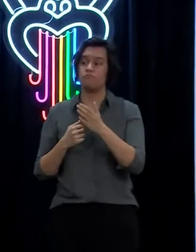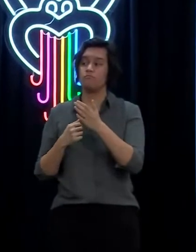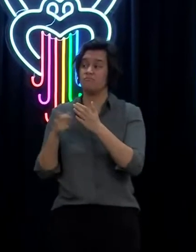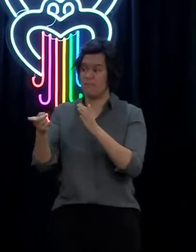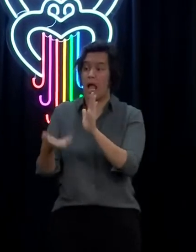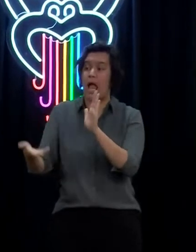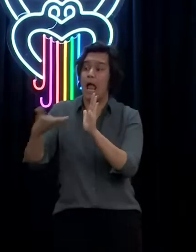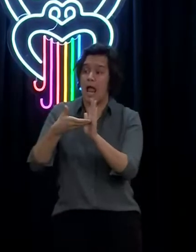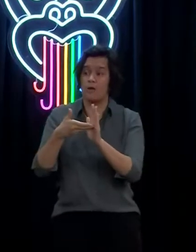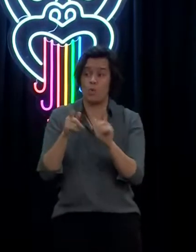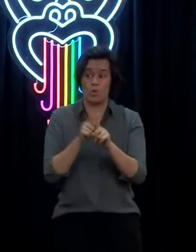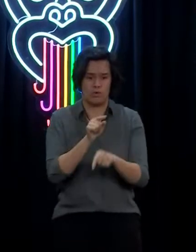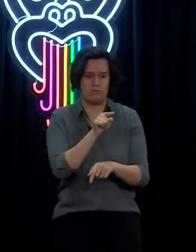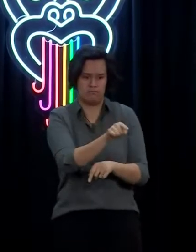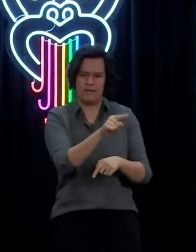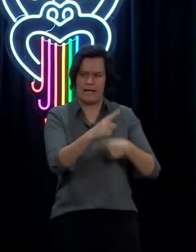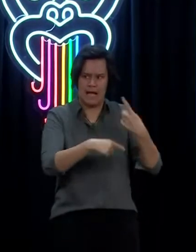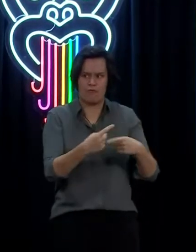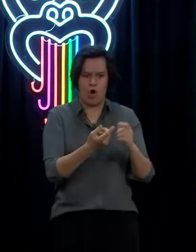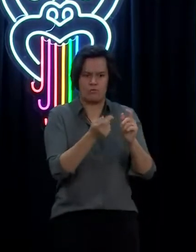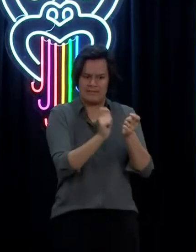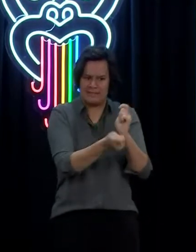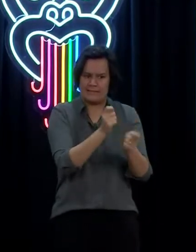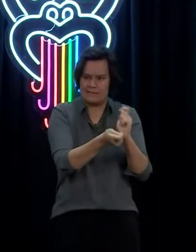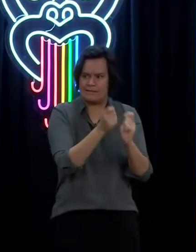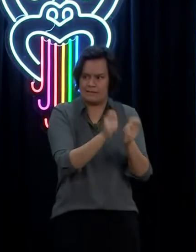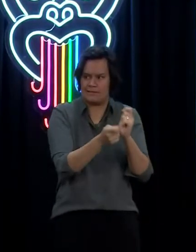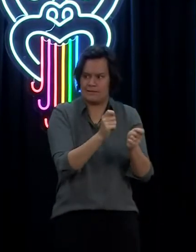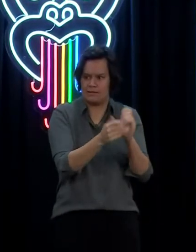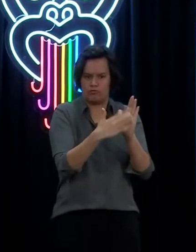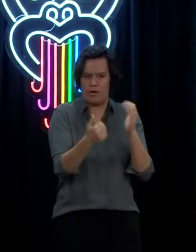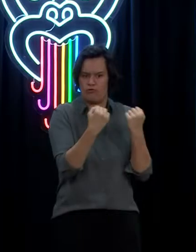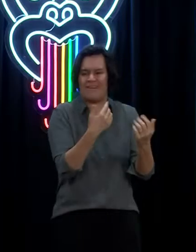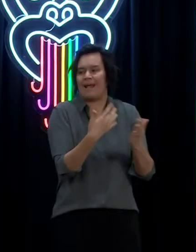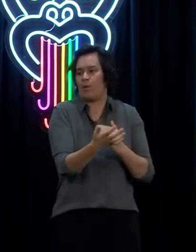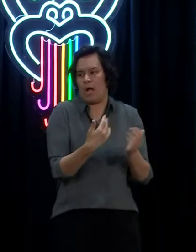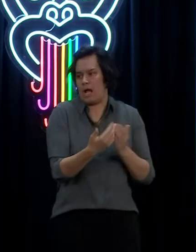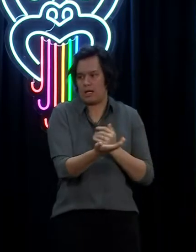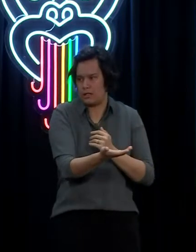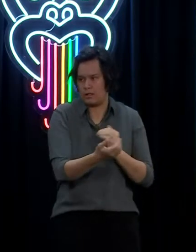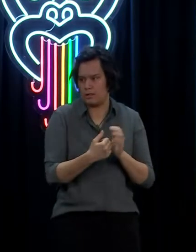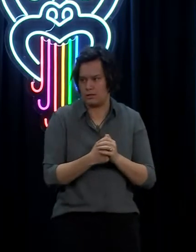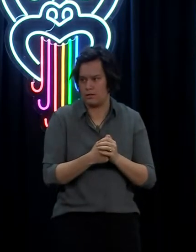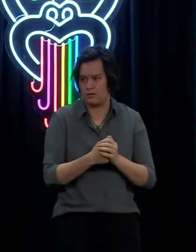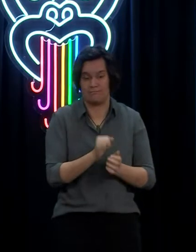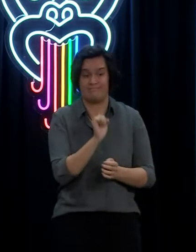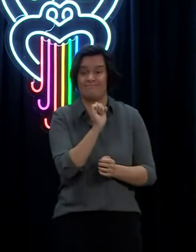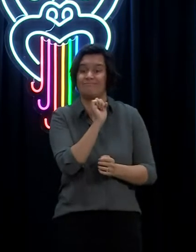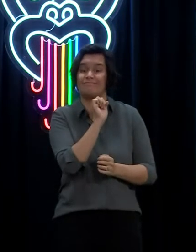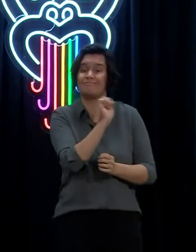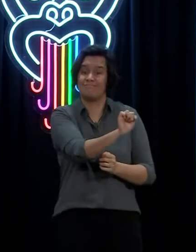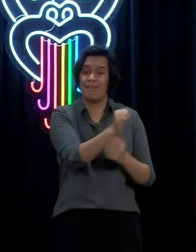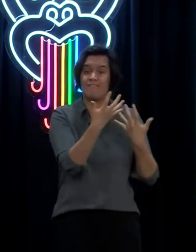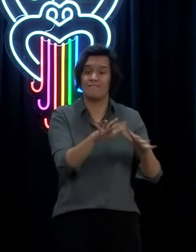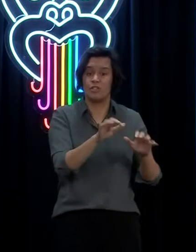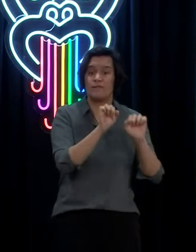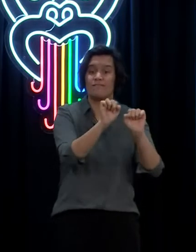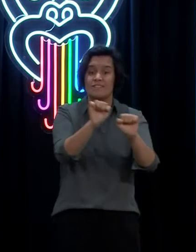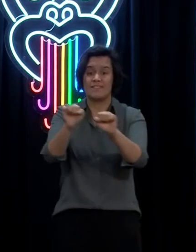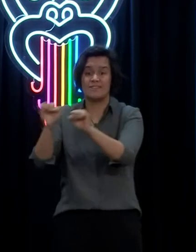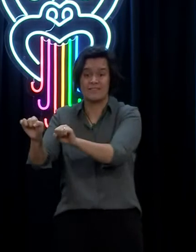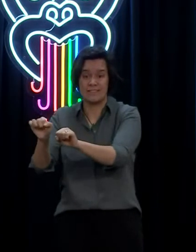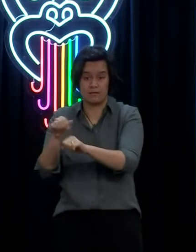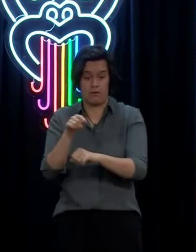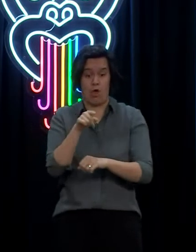tested independently of all of that. And obviously the locations of interest we're dealing with fell in the middle of that